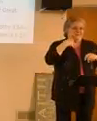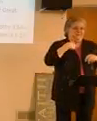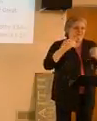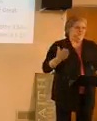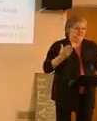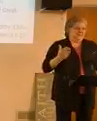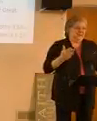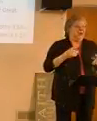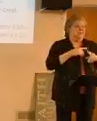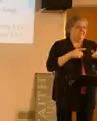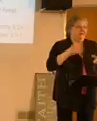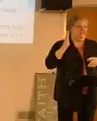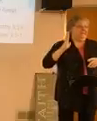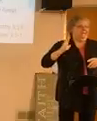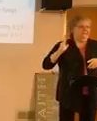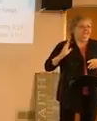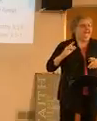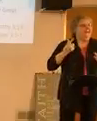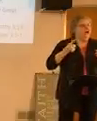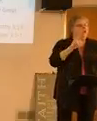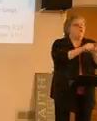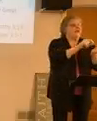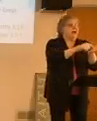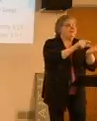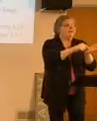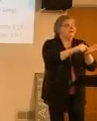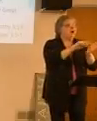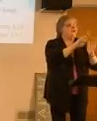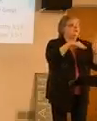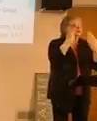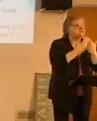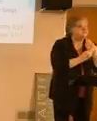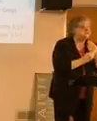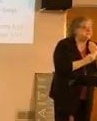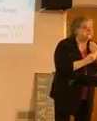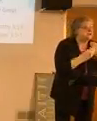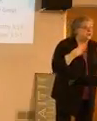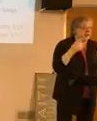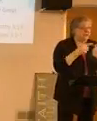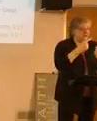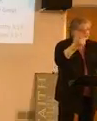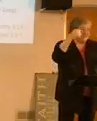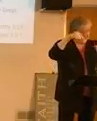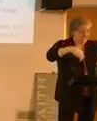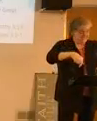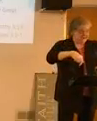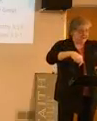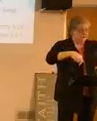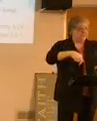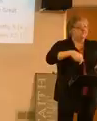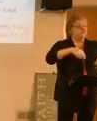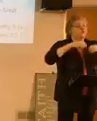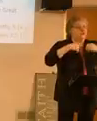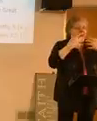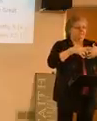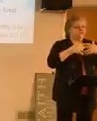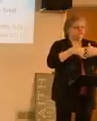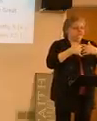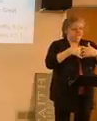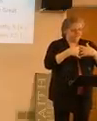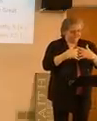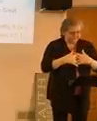but the way we copied our bulletins and things when I first came here is there was this